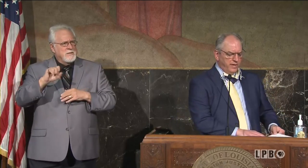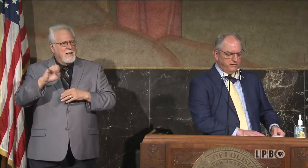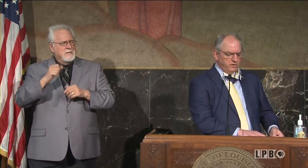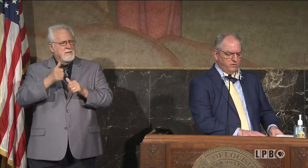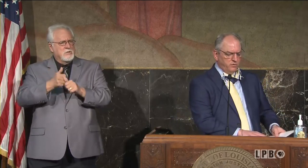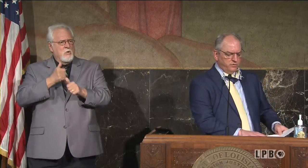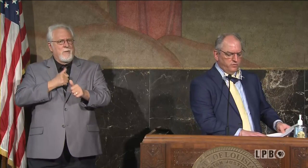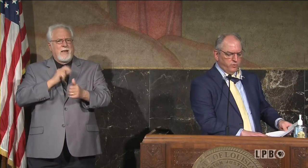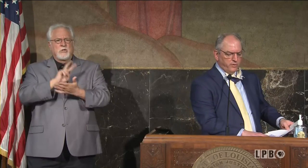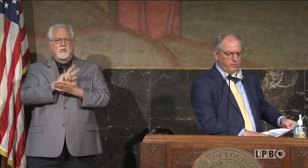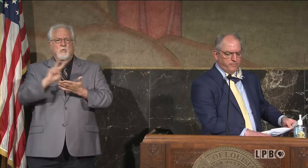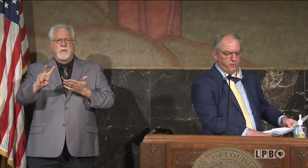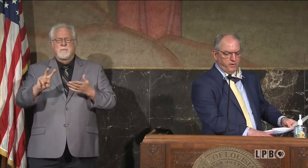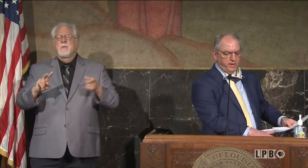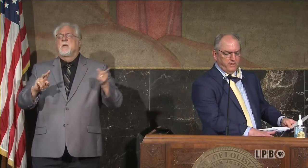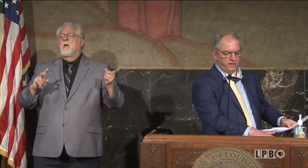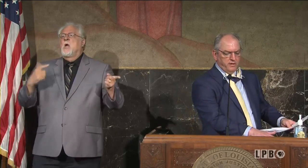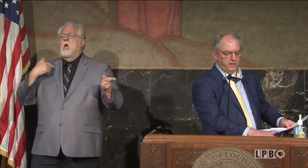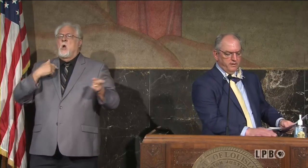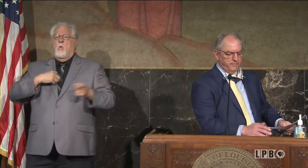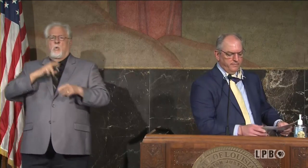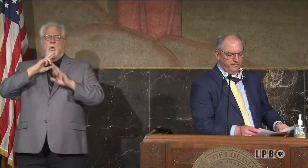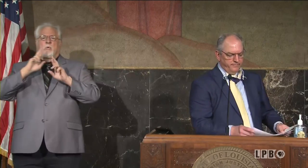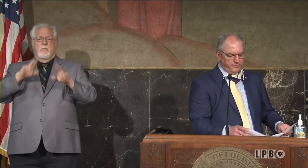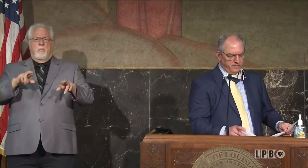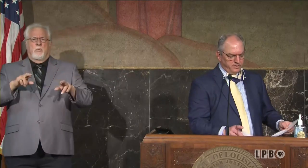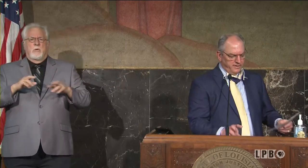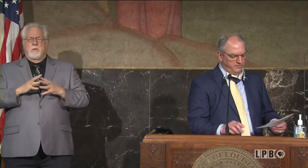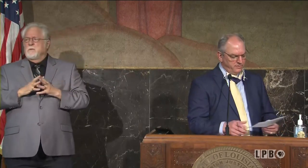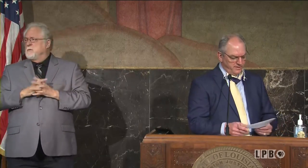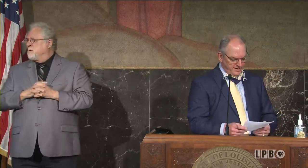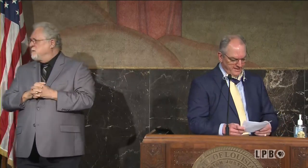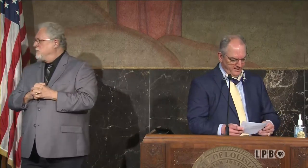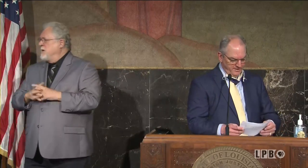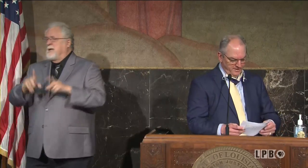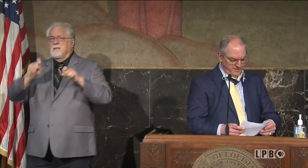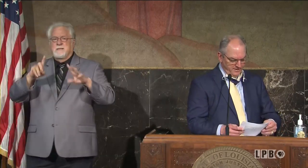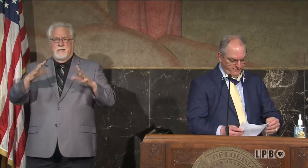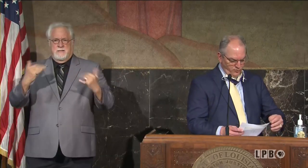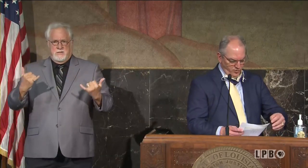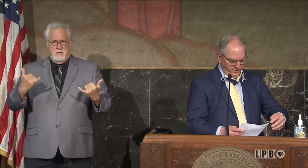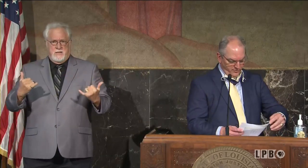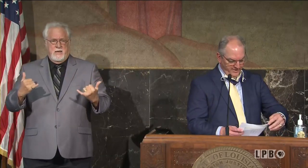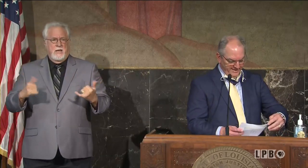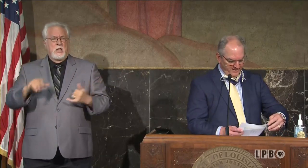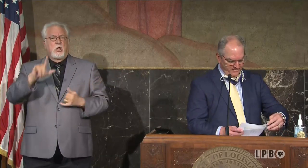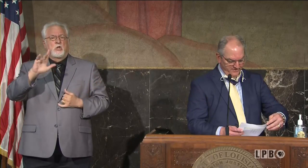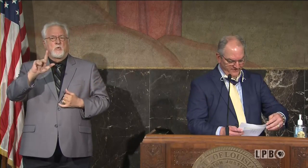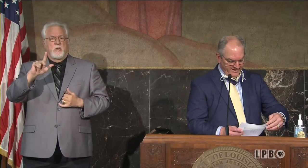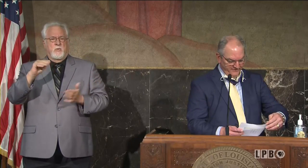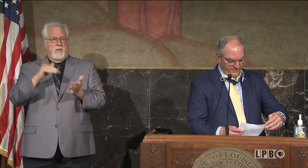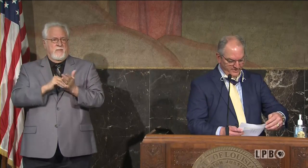2 weeks. Okay, so we are reporting tests today,